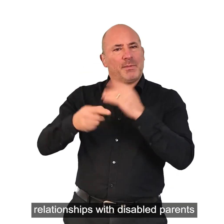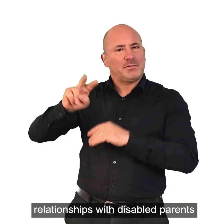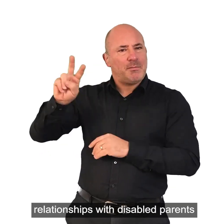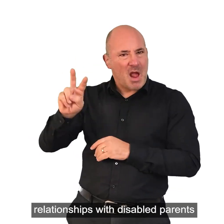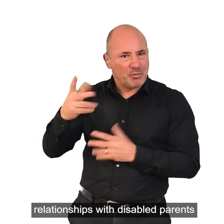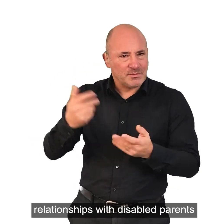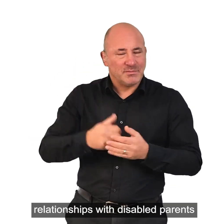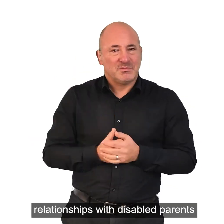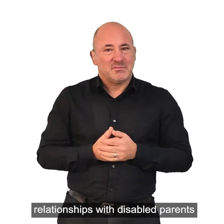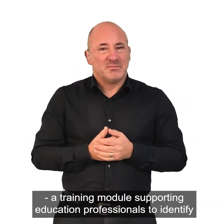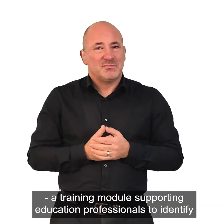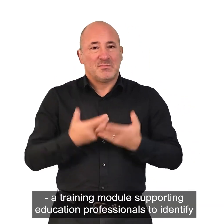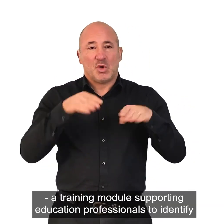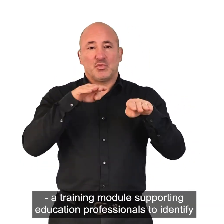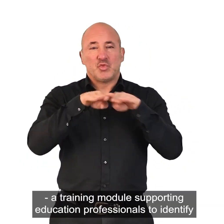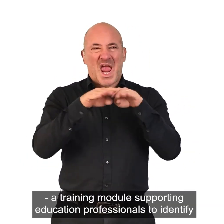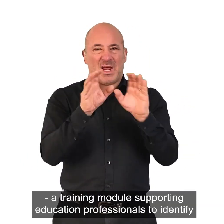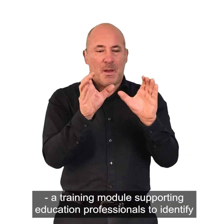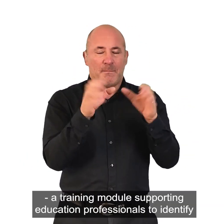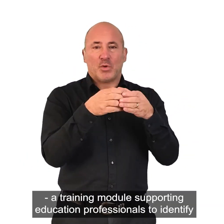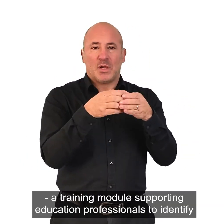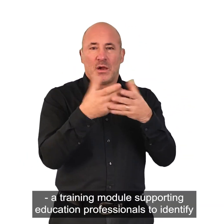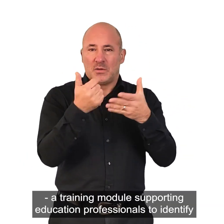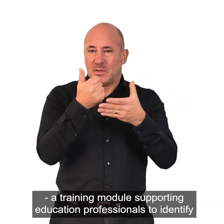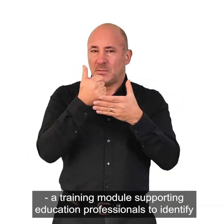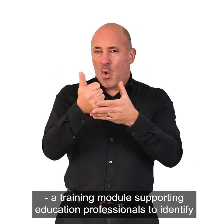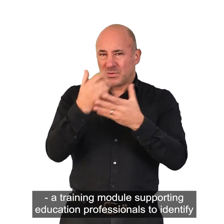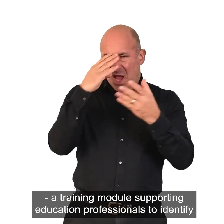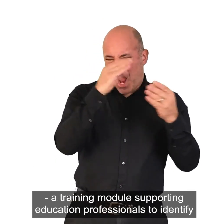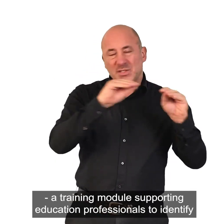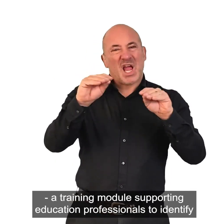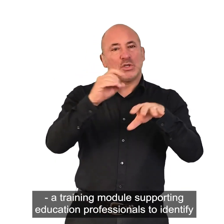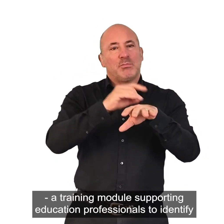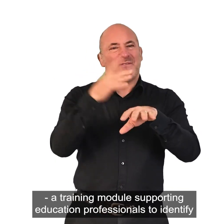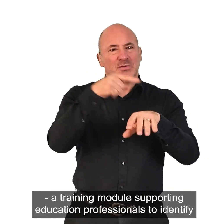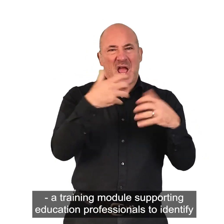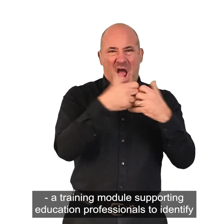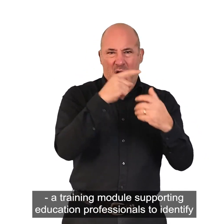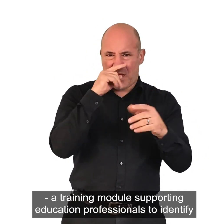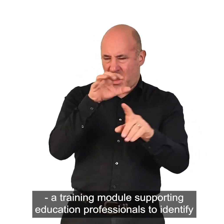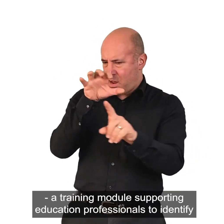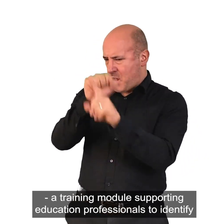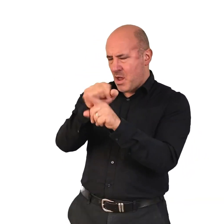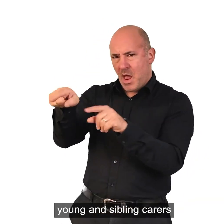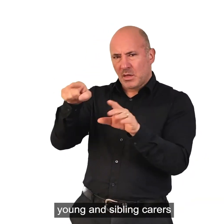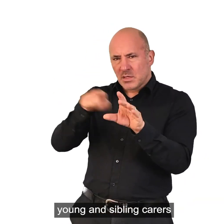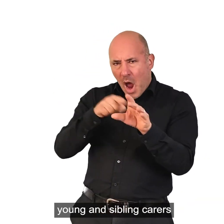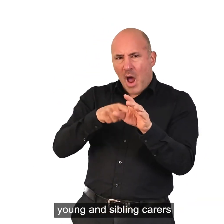relationships with disabled parents, a training module supporting education professionals to identify young and sibling